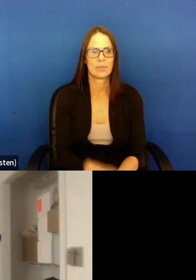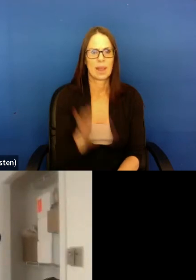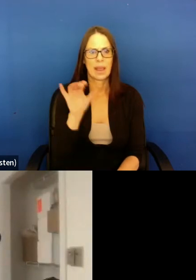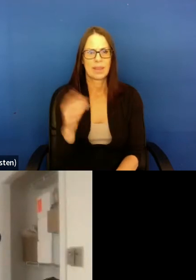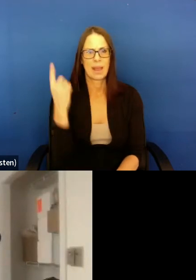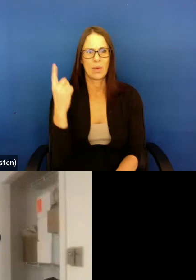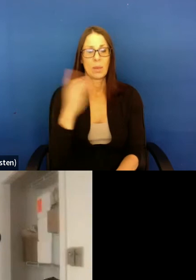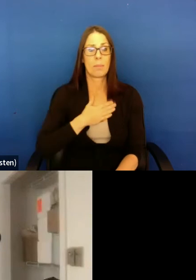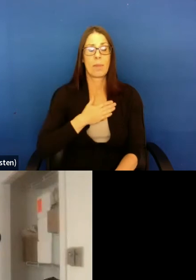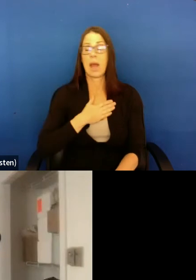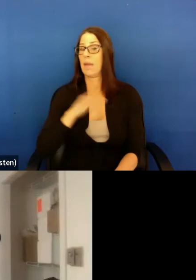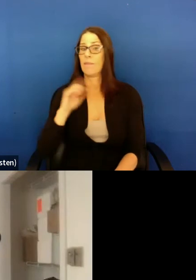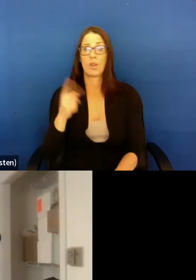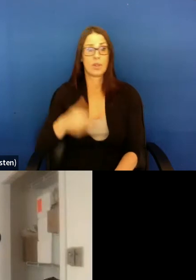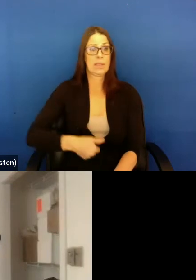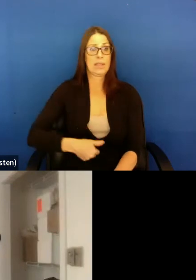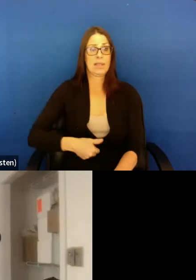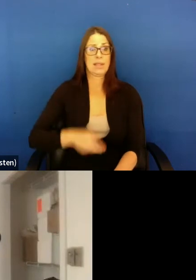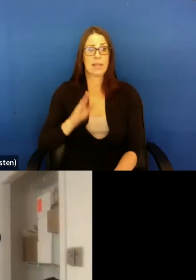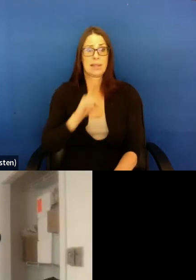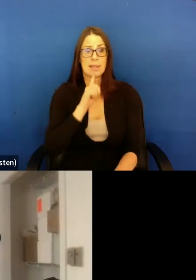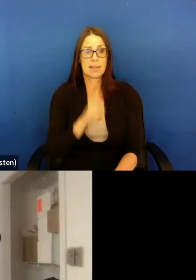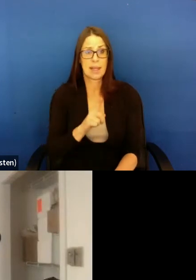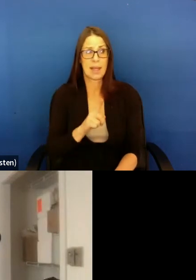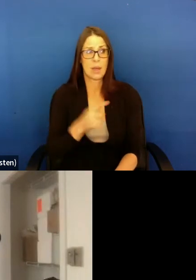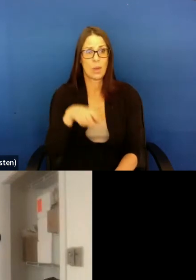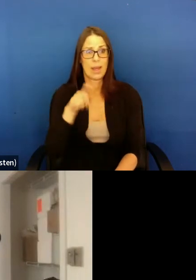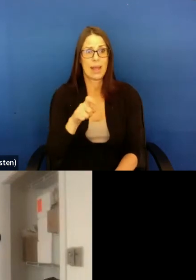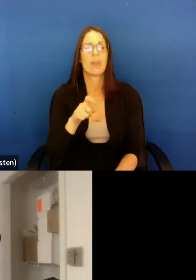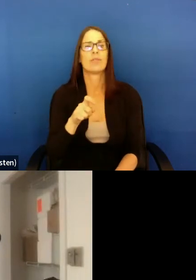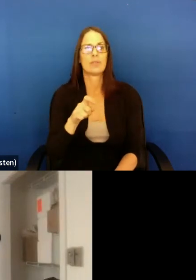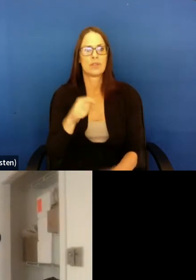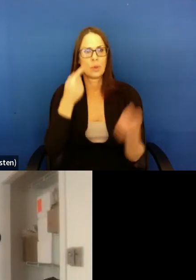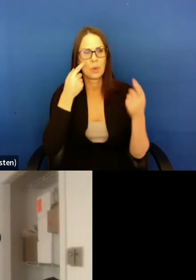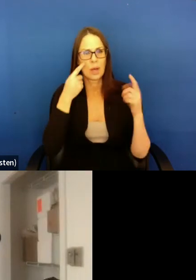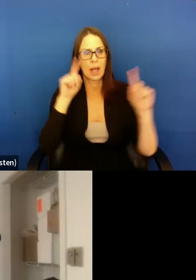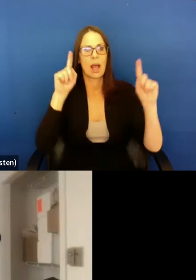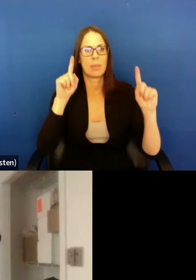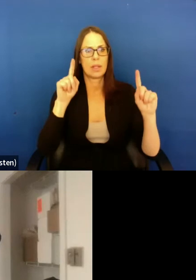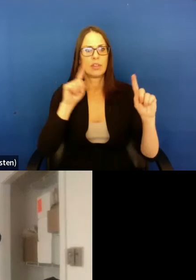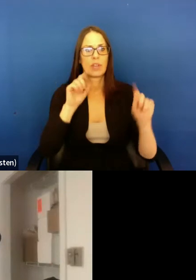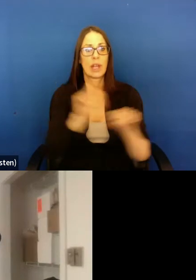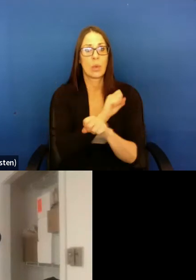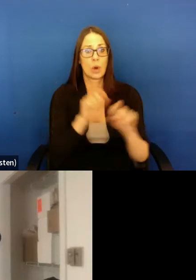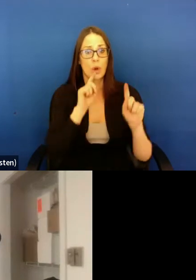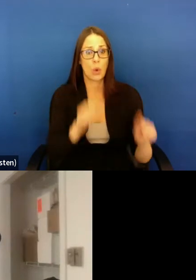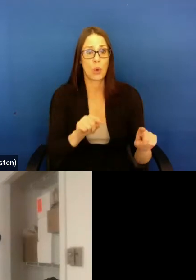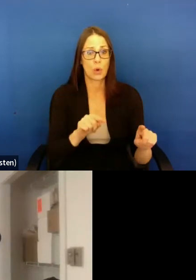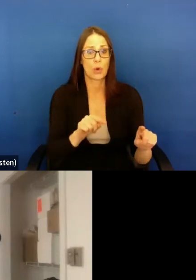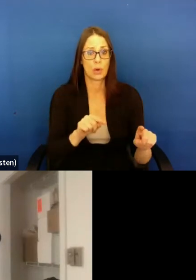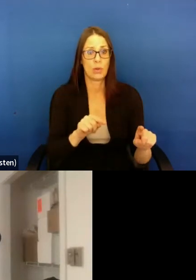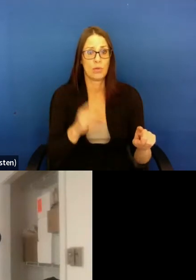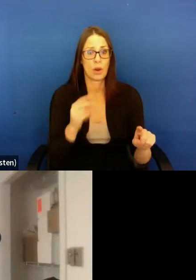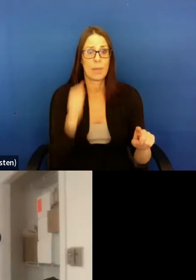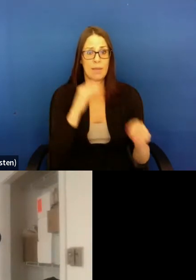my first instinct to say is we need to accomplish the fix with work order for the immediate fix, but I think there's a bigger issue there